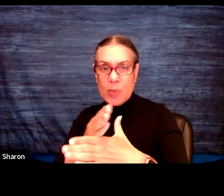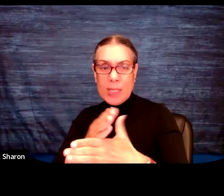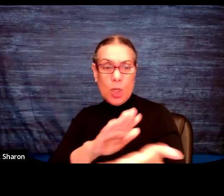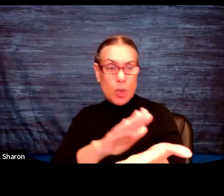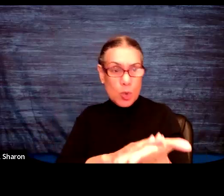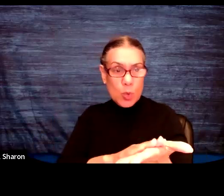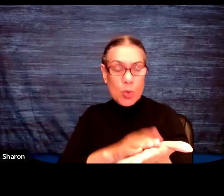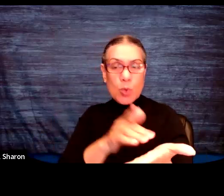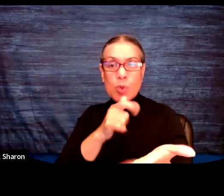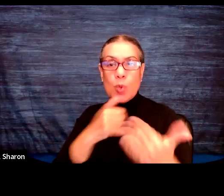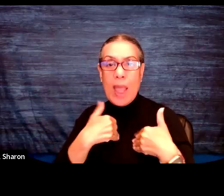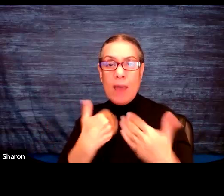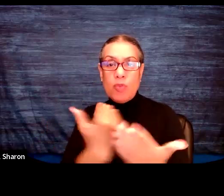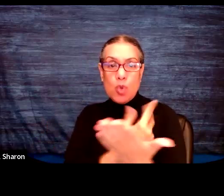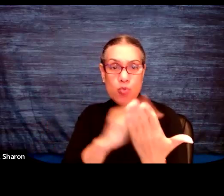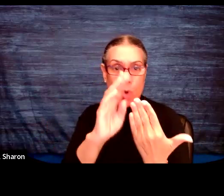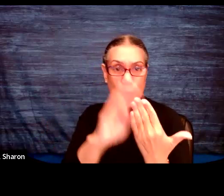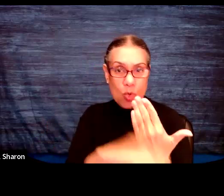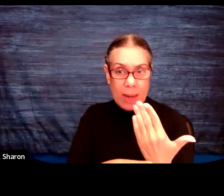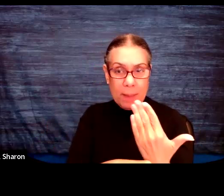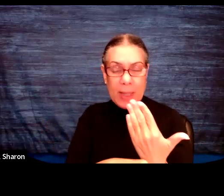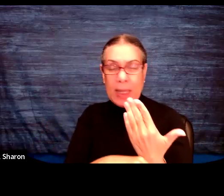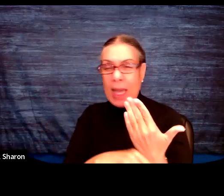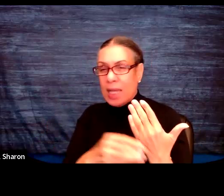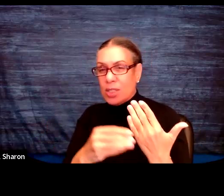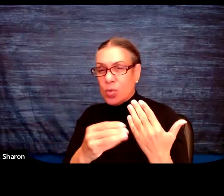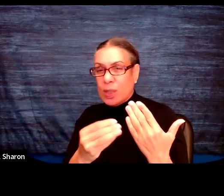schools getting new programs as we move into this. So